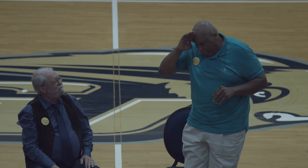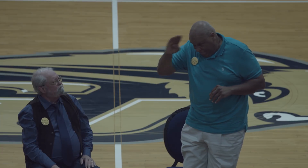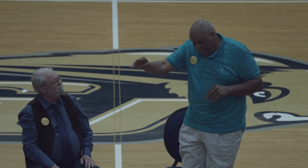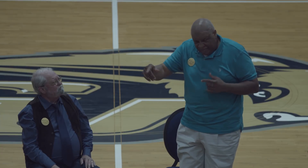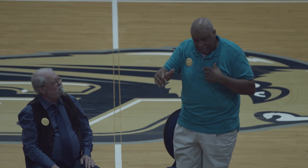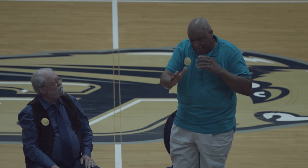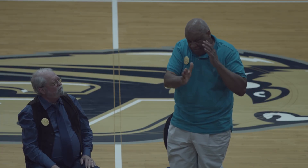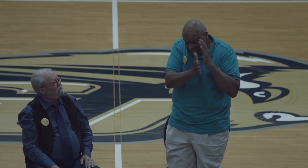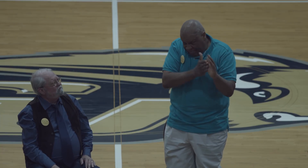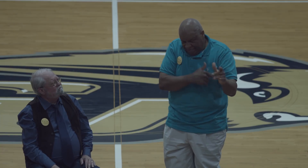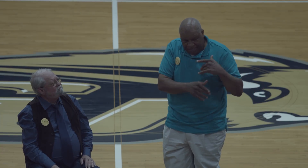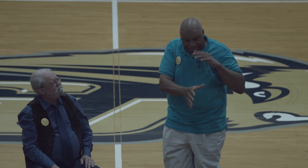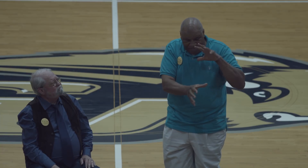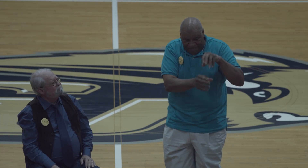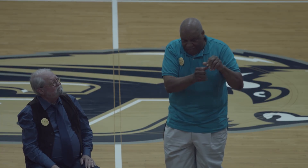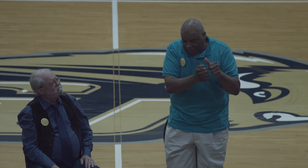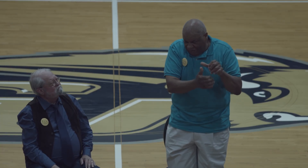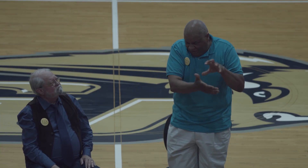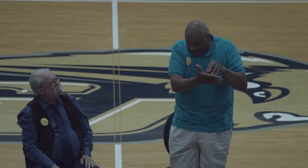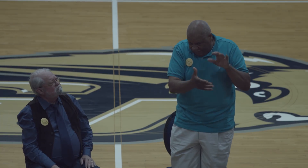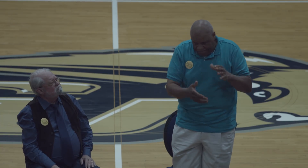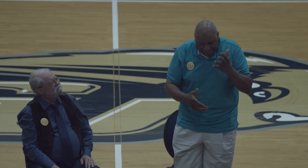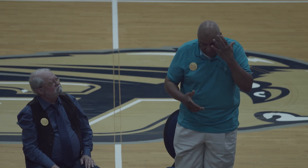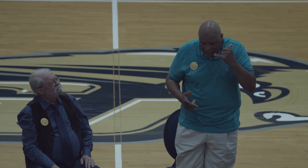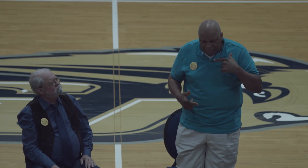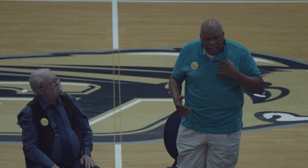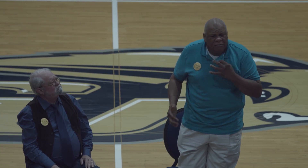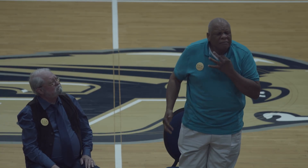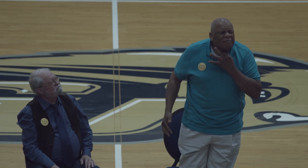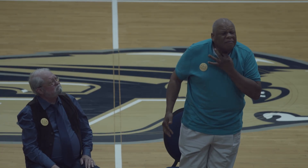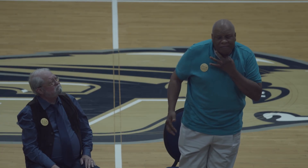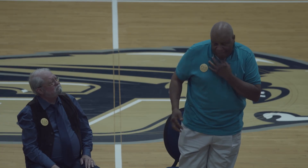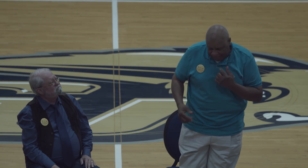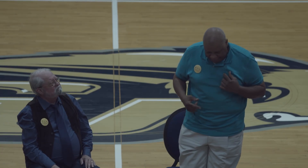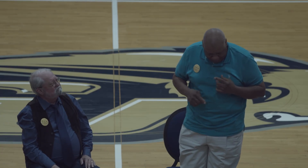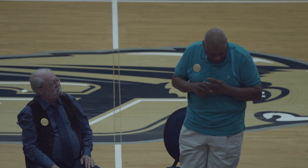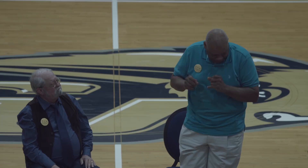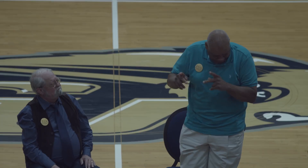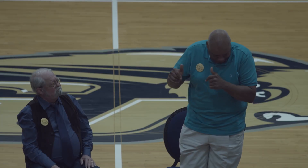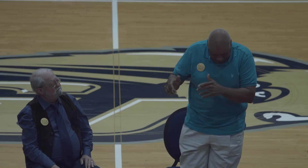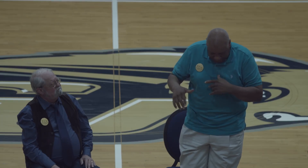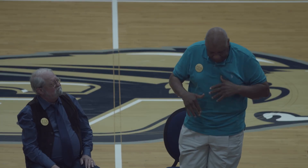choice. But see you later. I'm going to go and protest with the students.